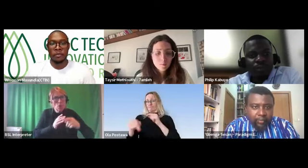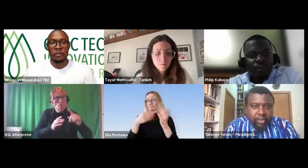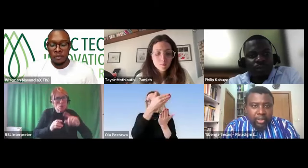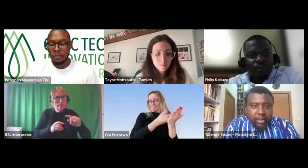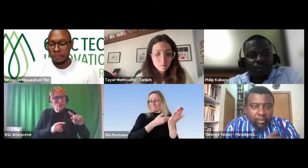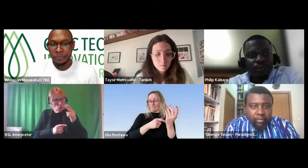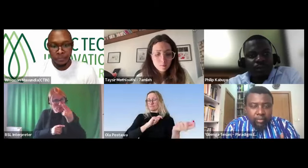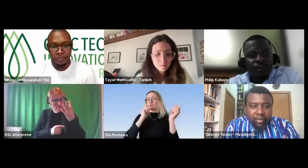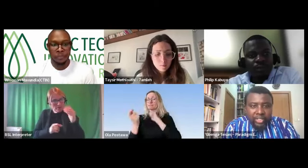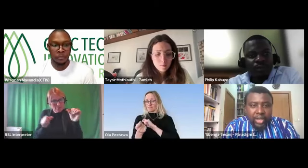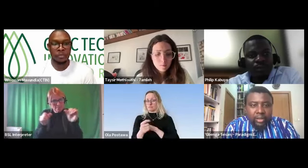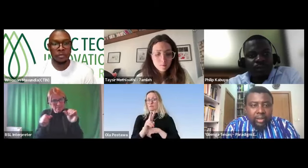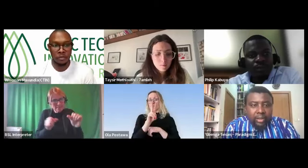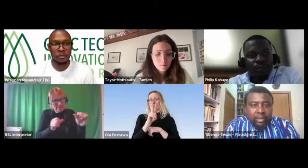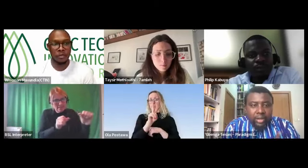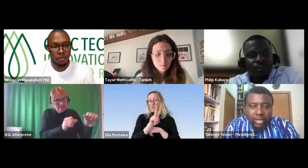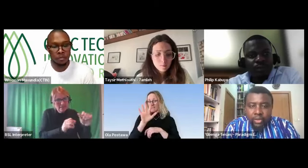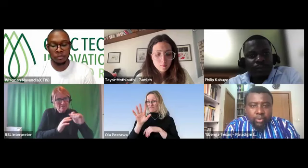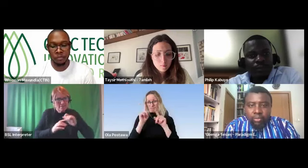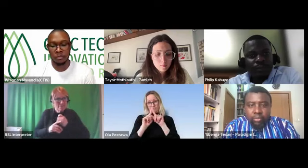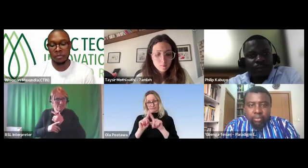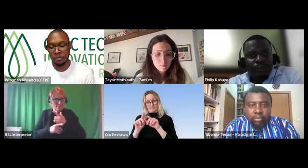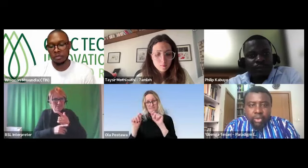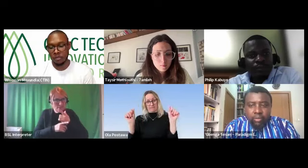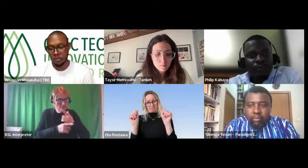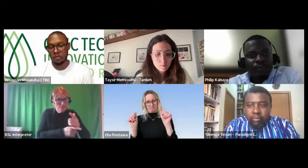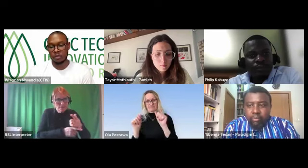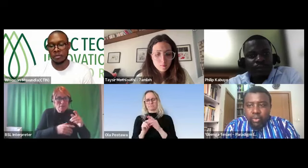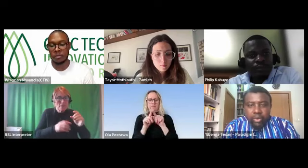short films. Magic. New